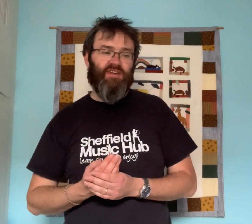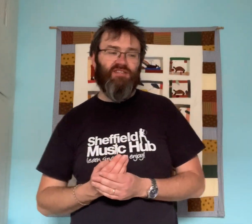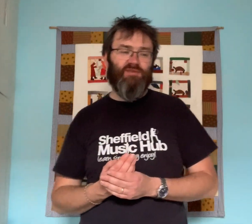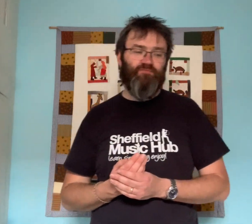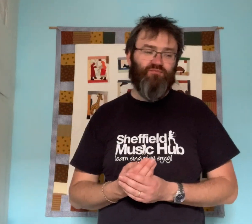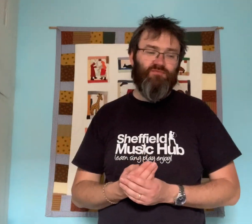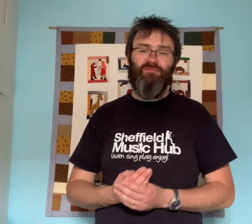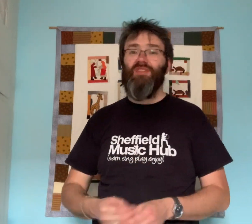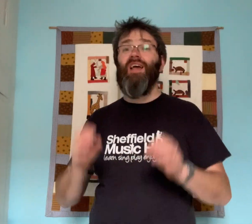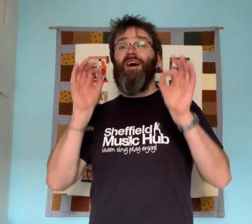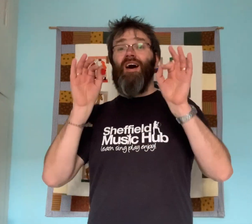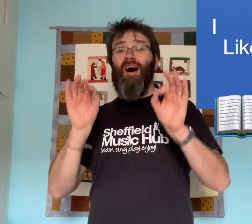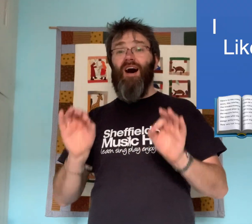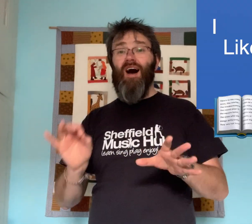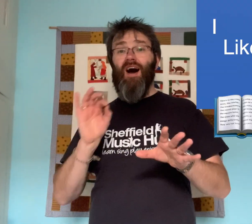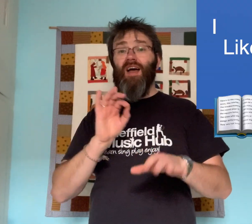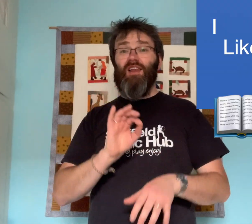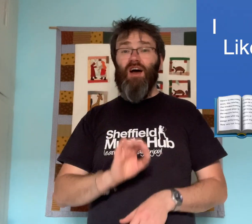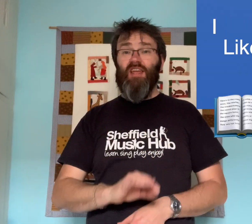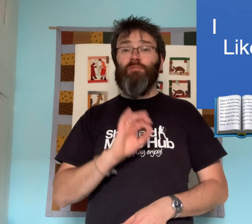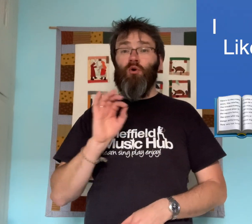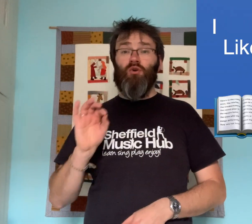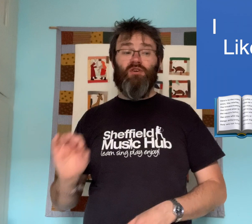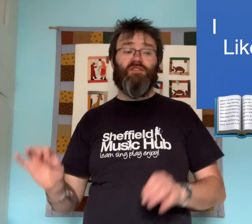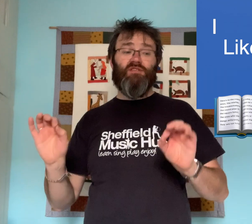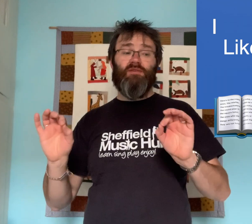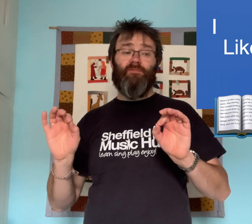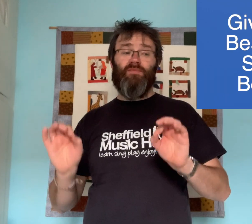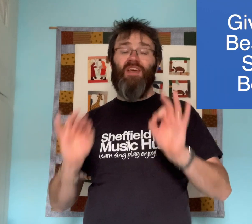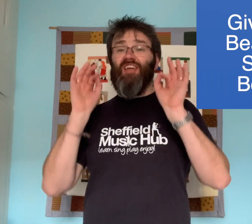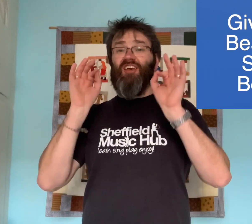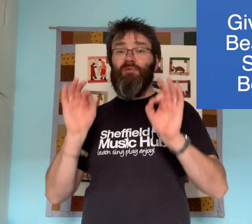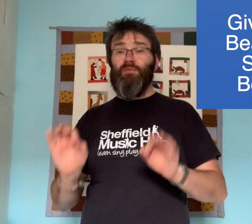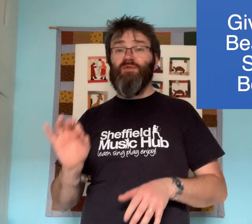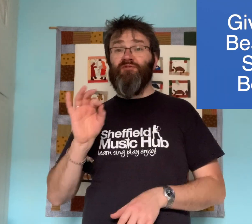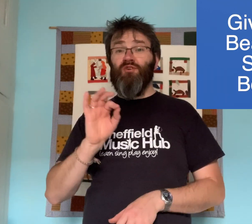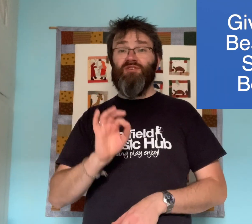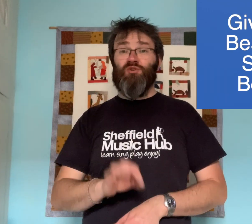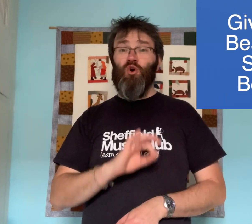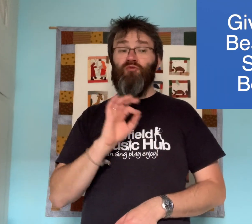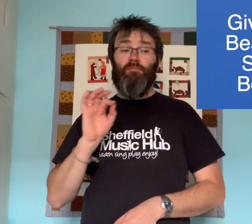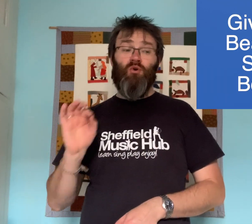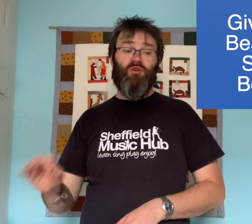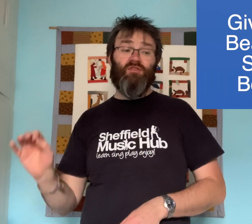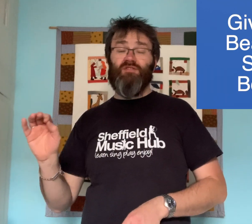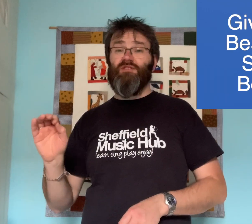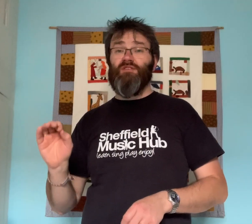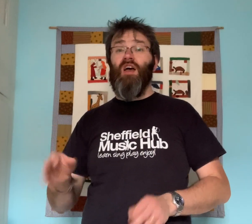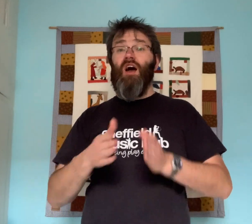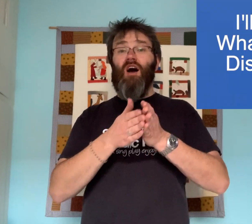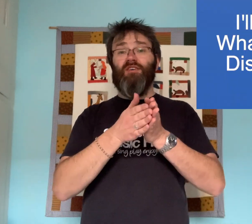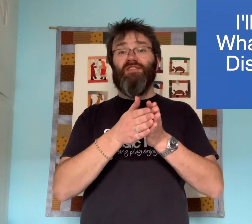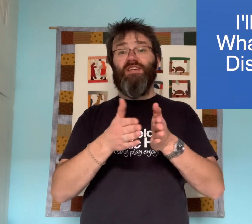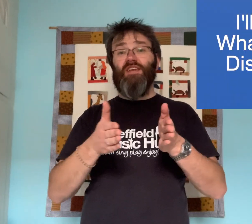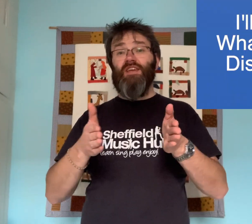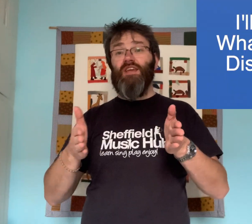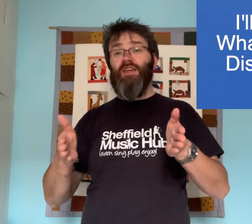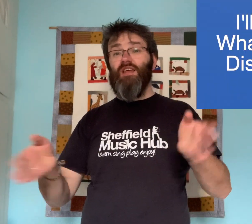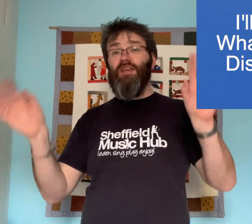this. I like books. Give me beautiful storybooks. I'll